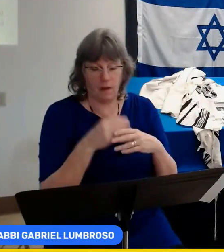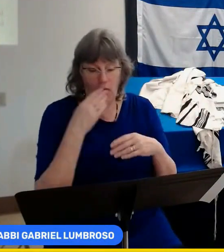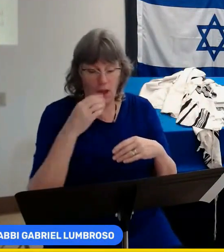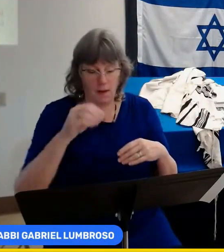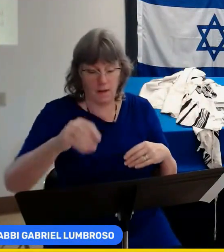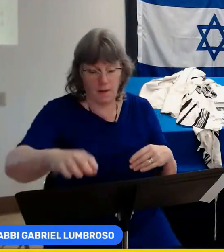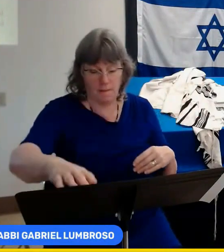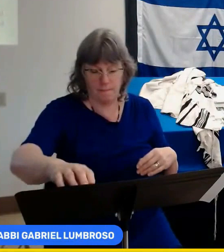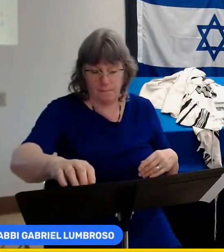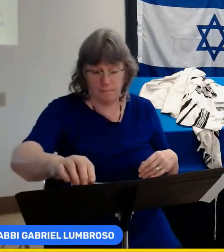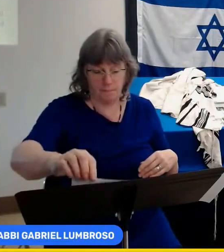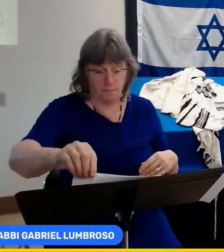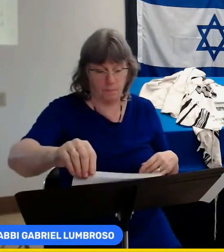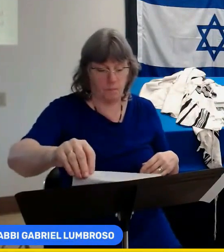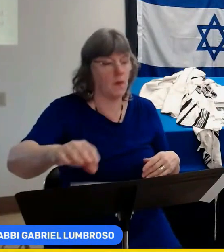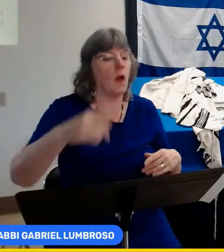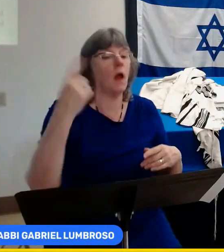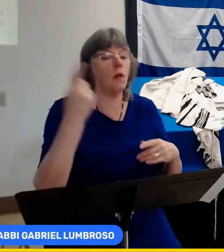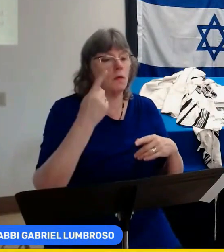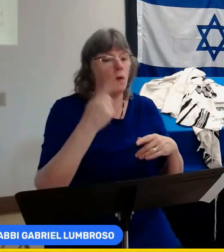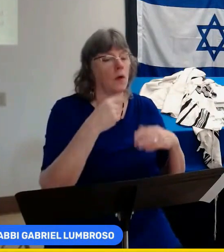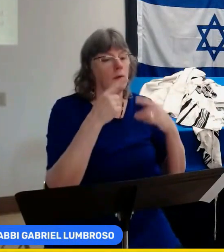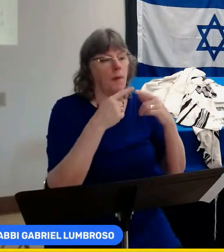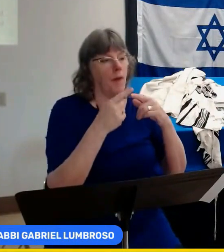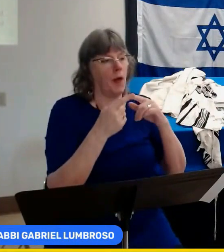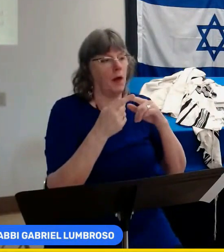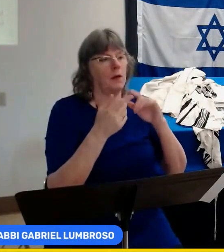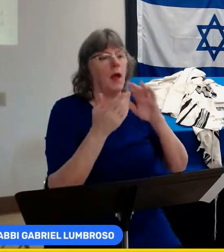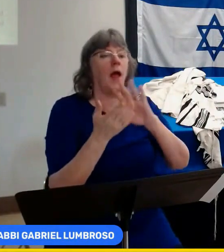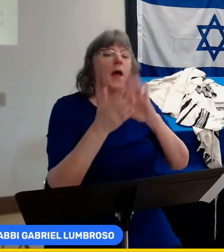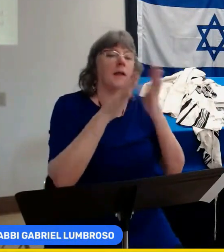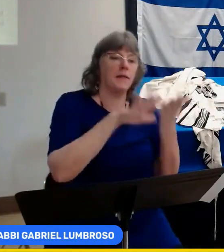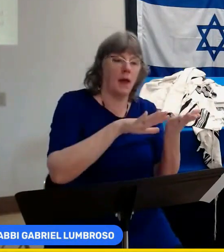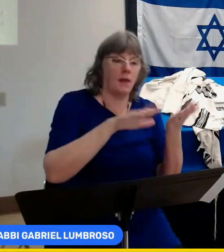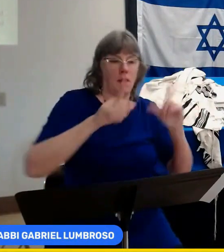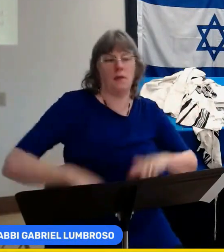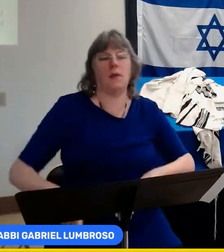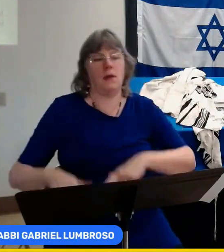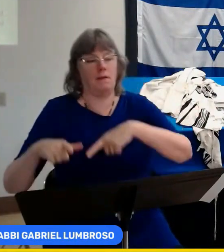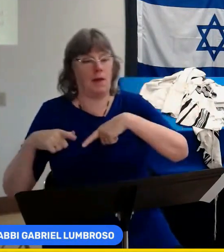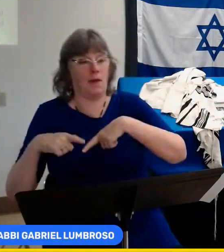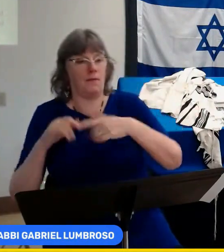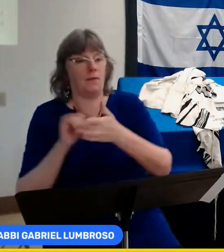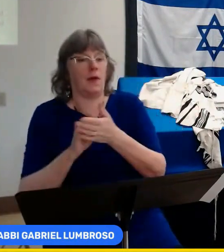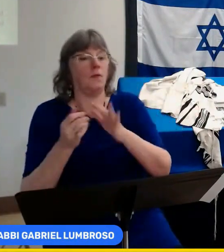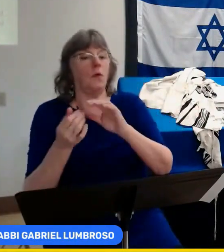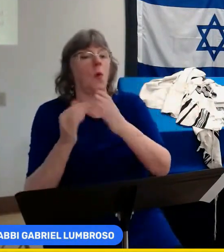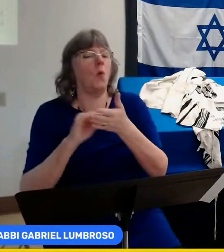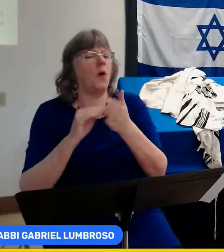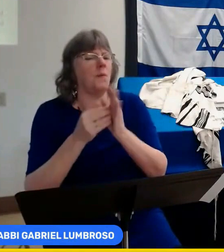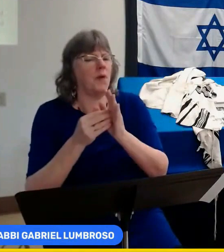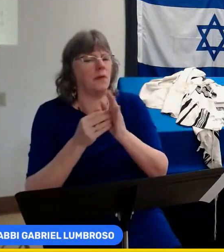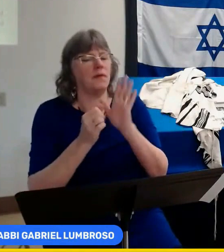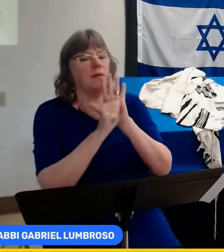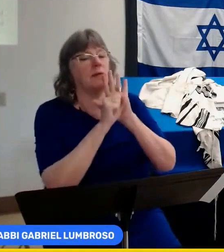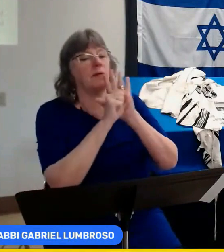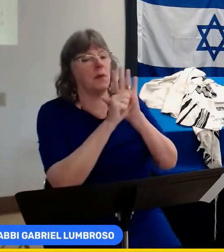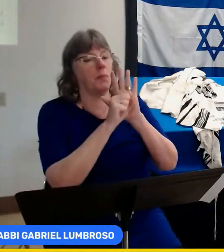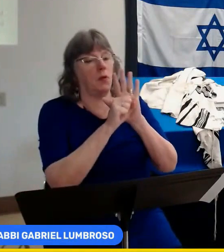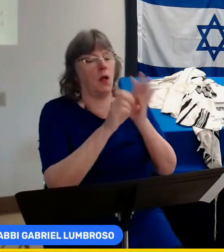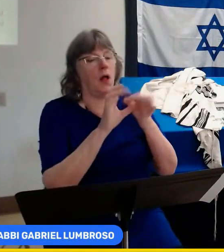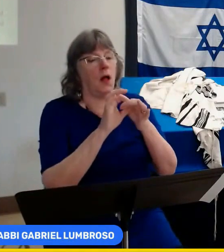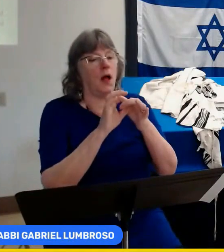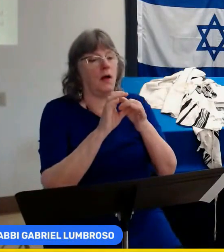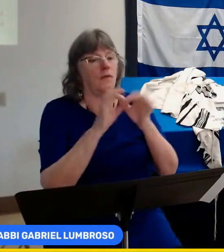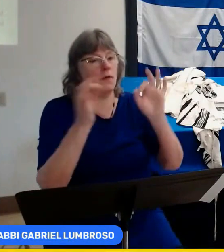cleanliness. It's always about death and rebirth, death and rebirth from something. That's what it's all about. Born